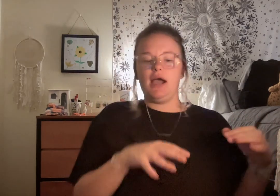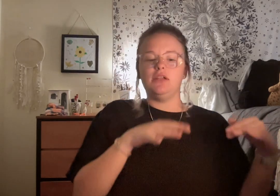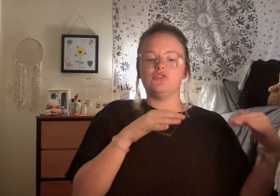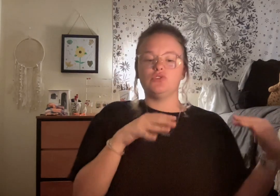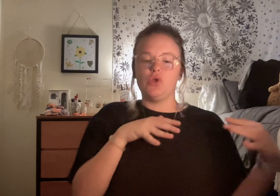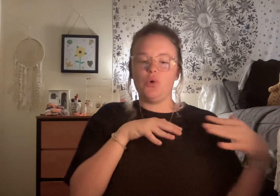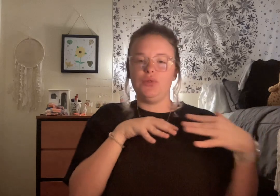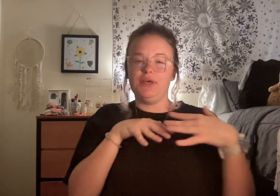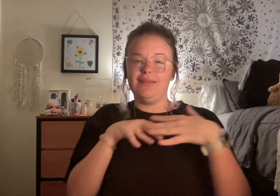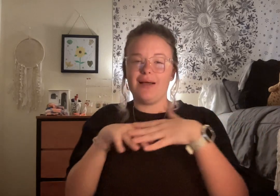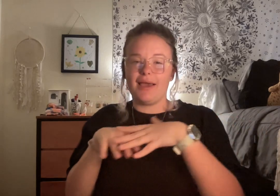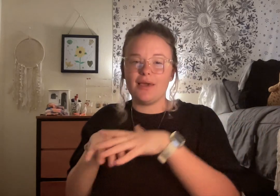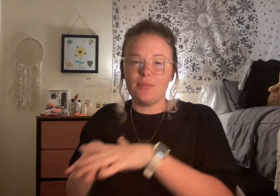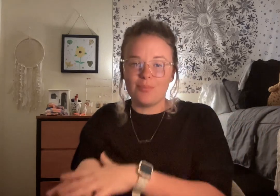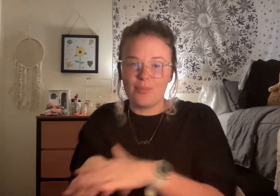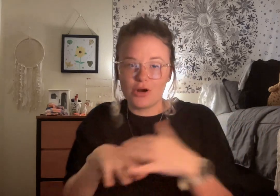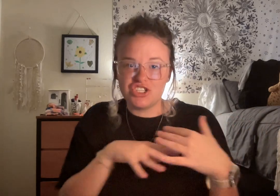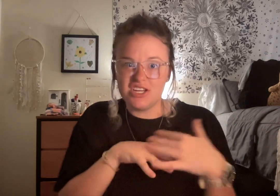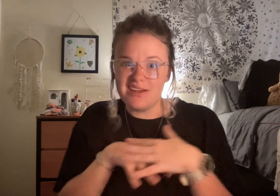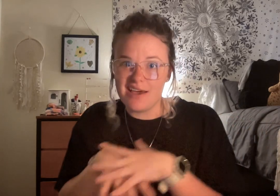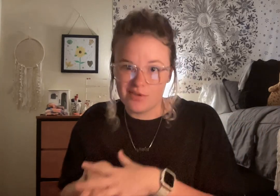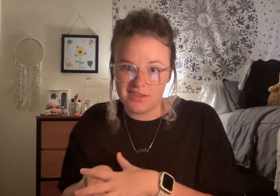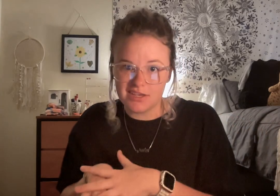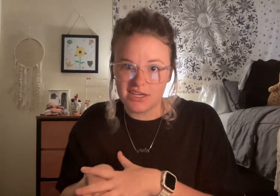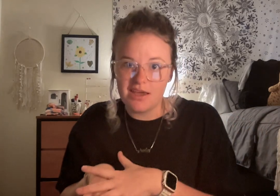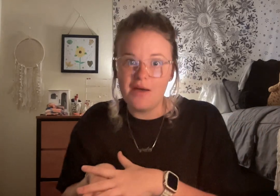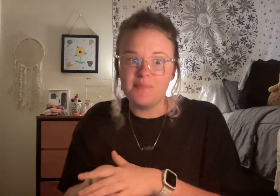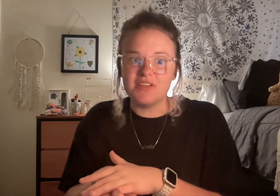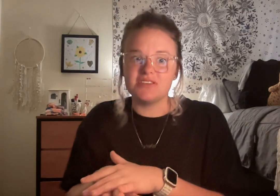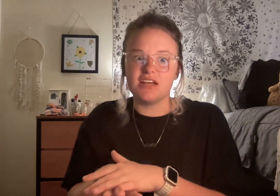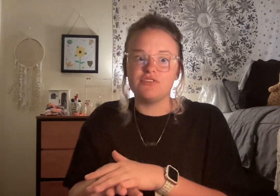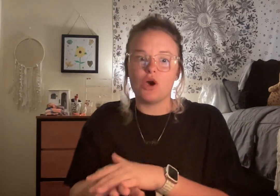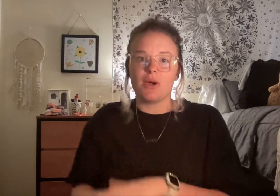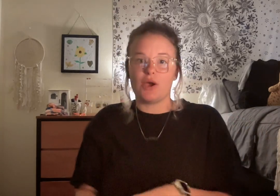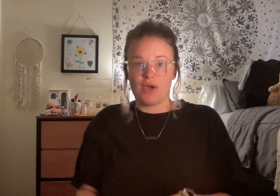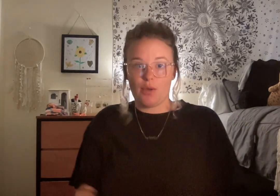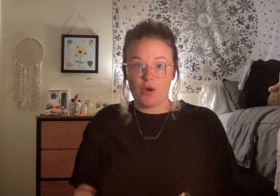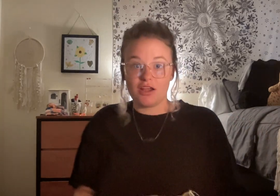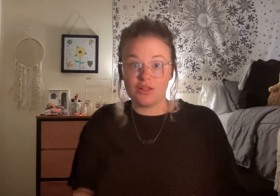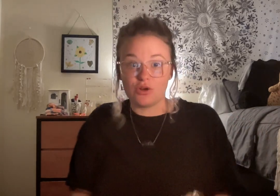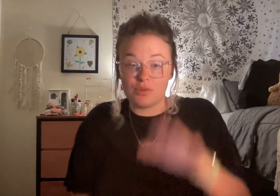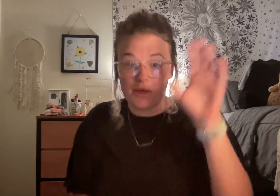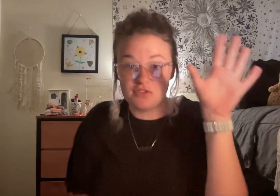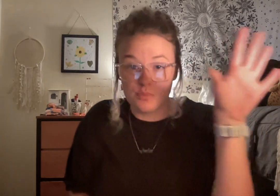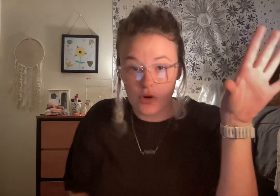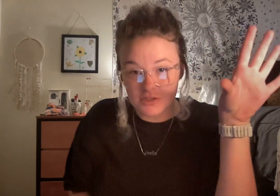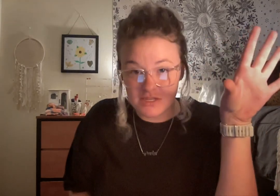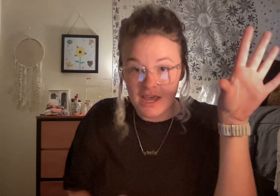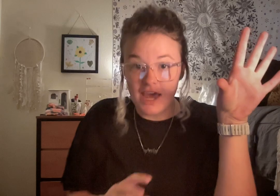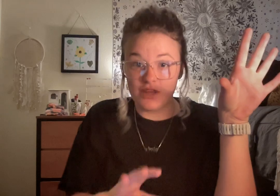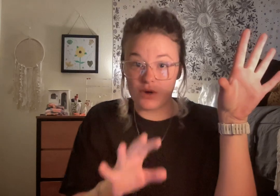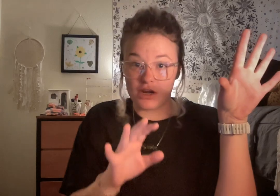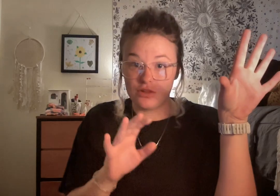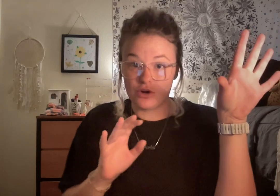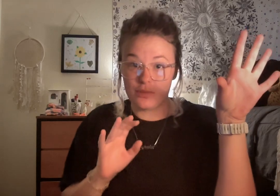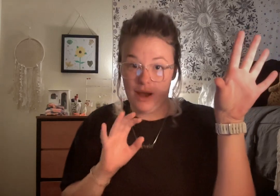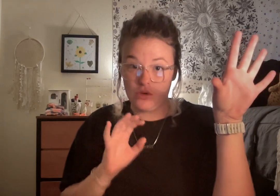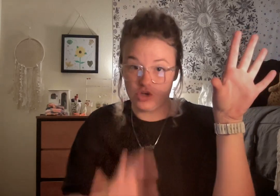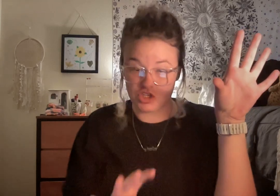of slowly like merged into everything, instead of going, okay, we're going to learn about sports, and then we're going to learn about your